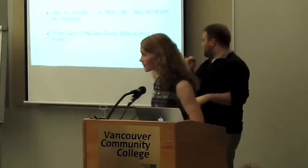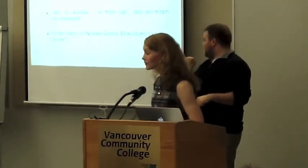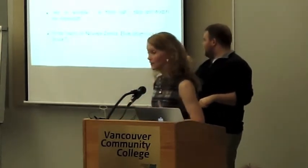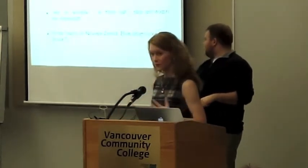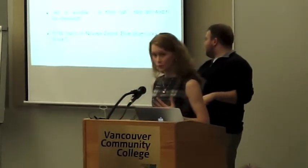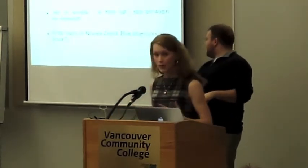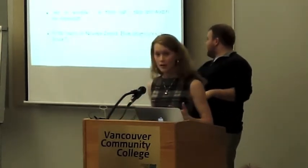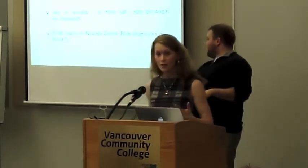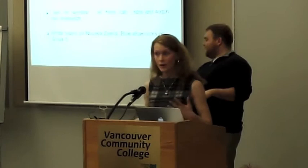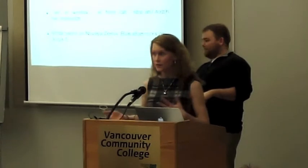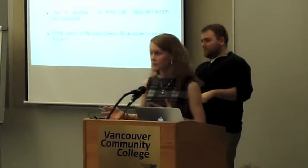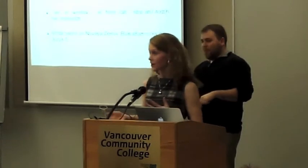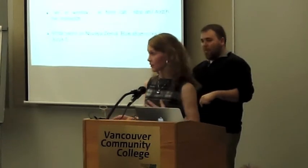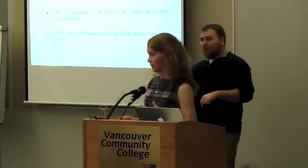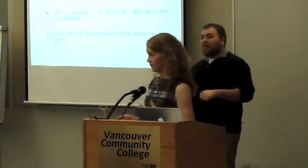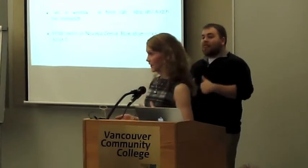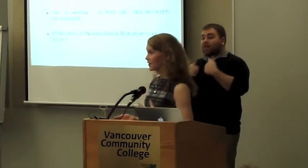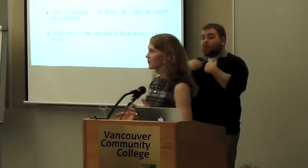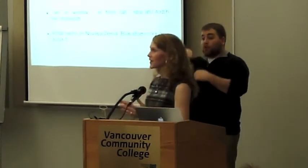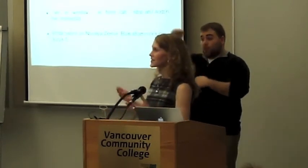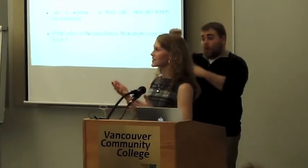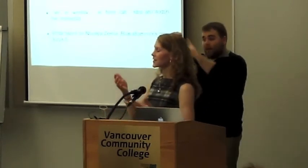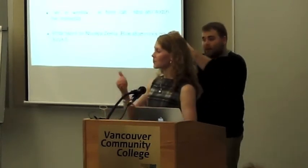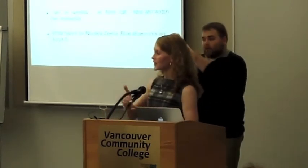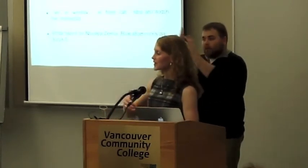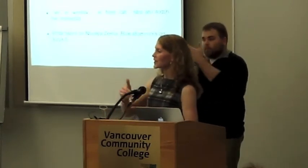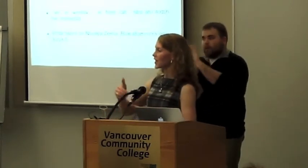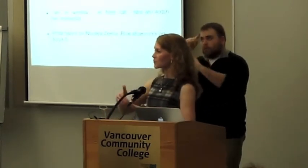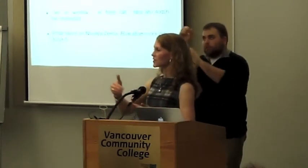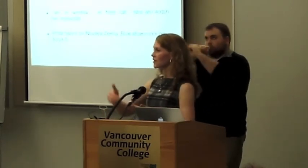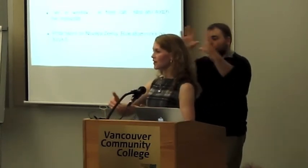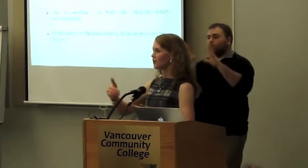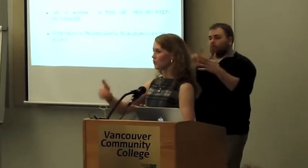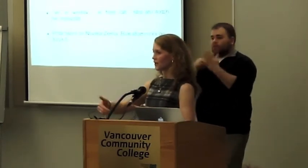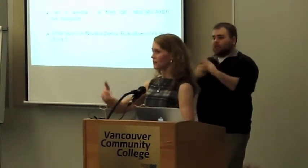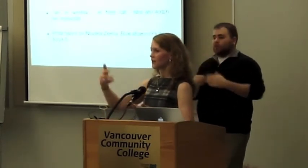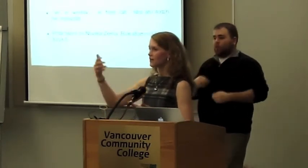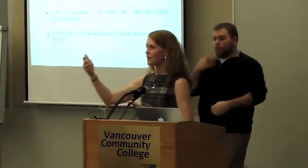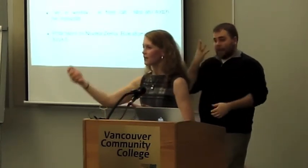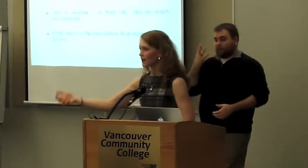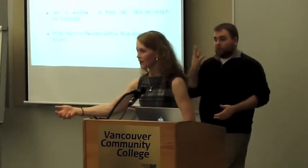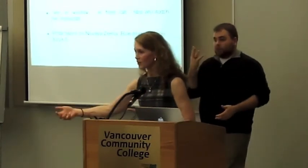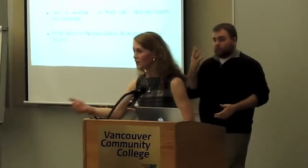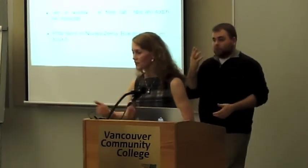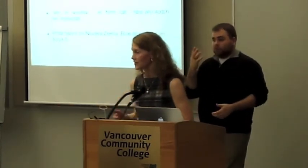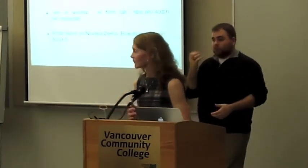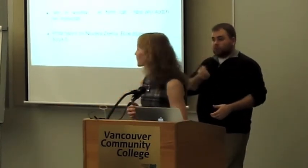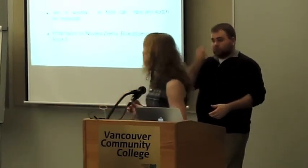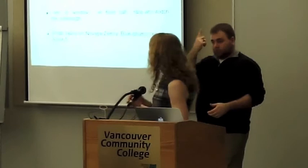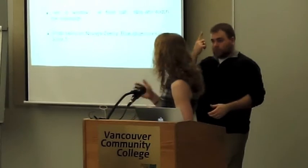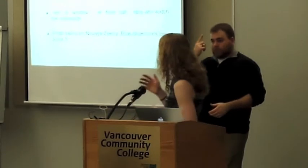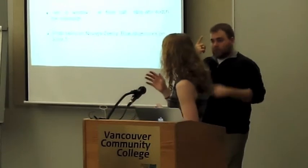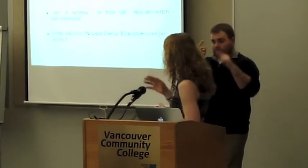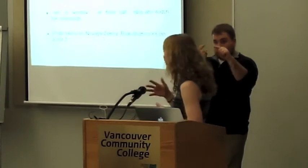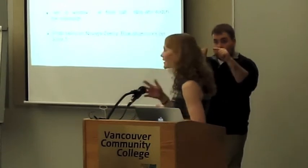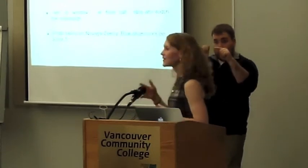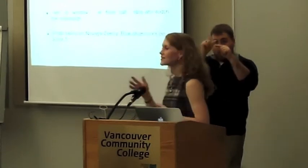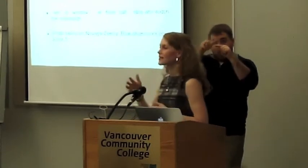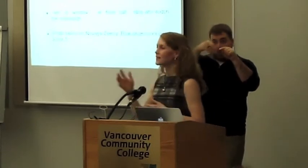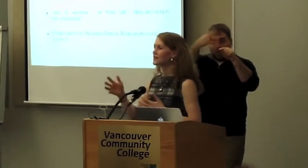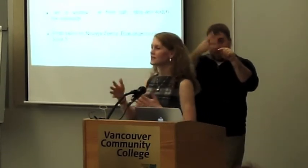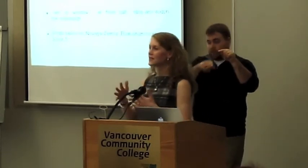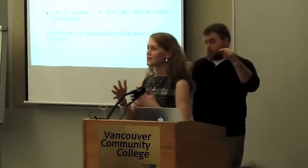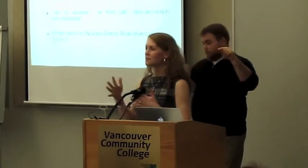been there. If you've been there, why don't you tell me? Because it's an ability that comes along with literacy. Now,